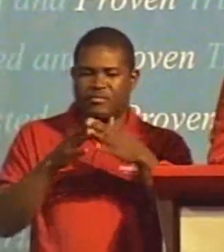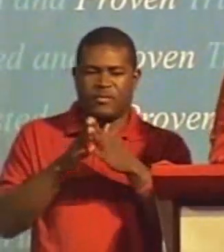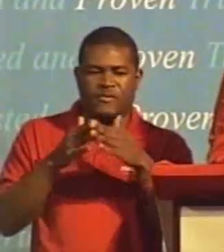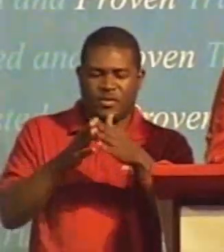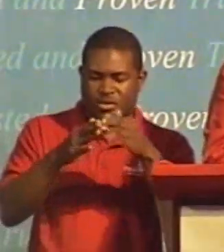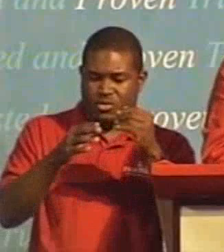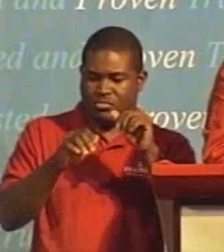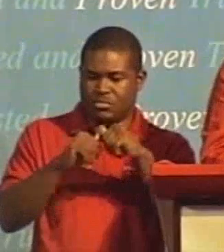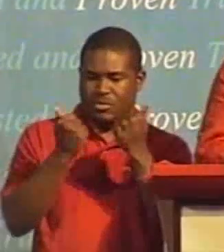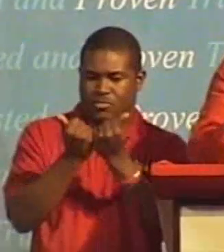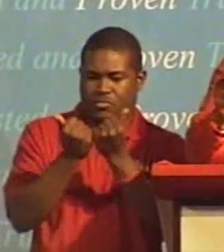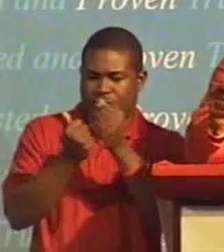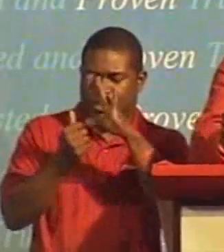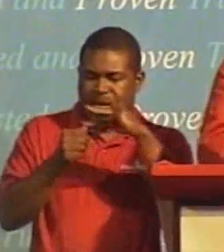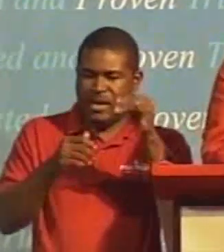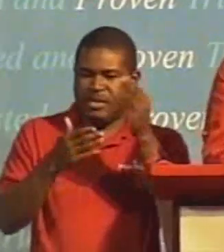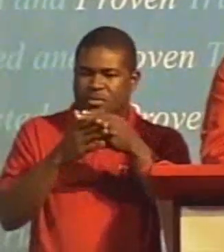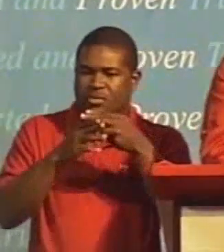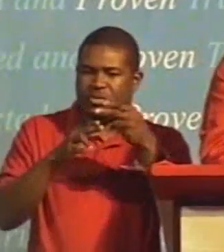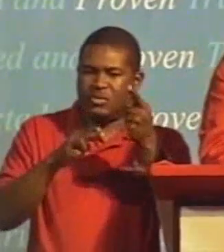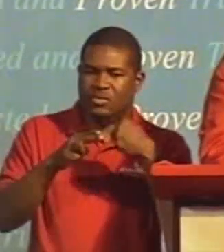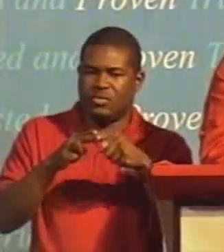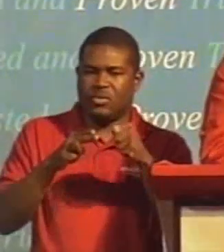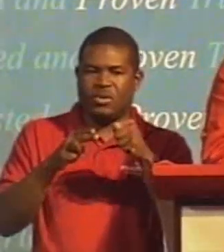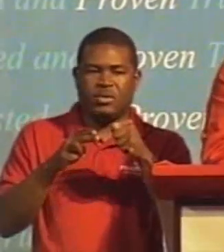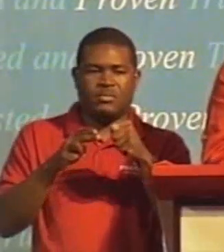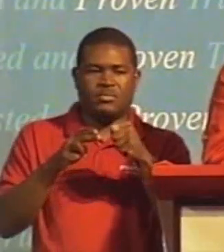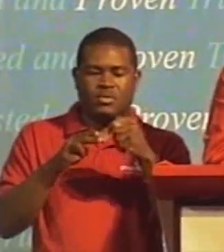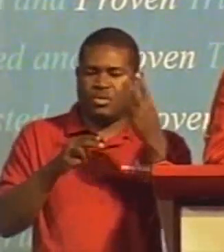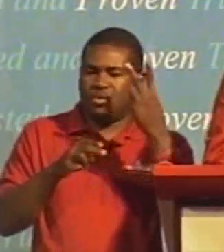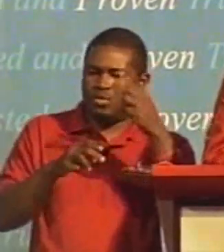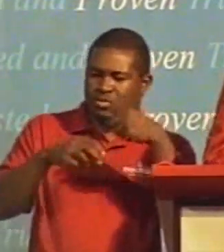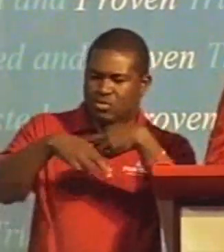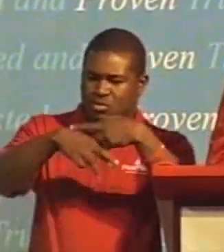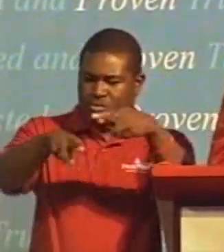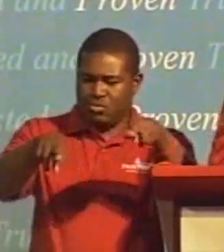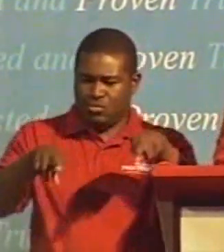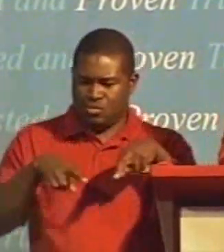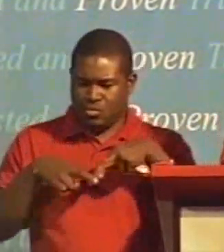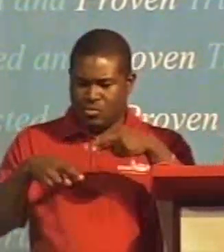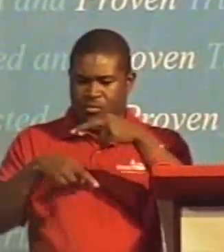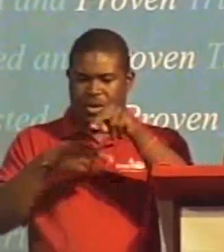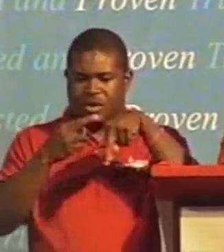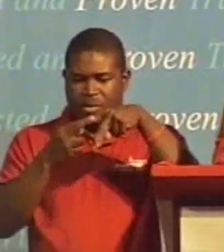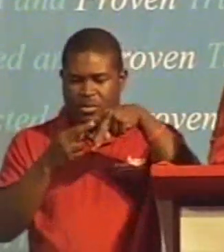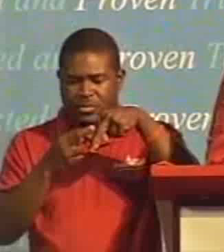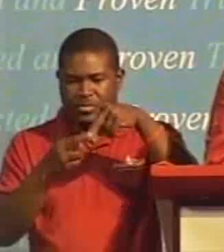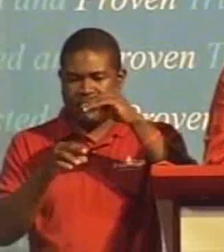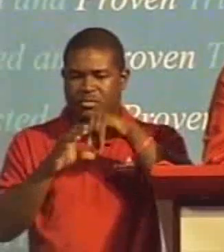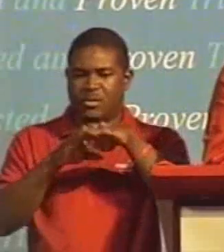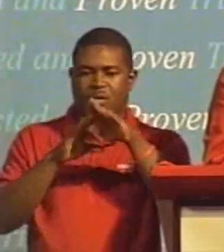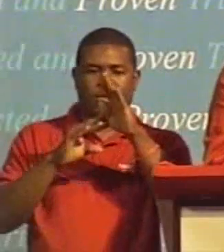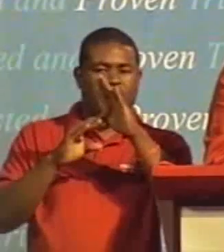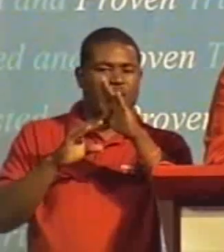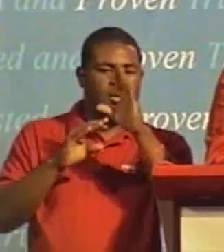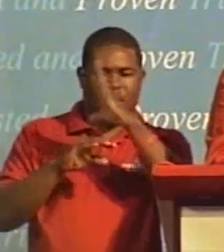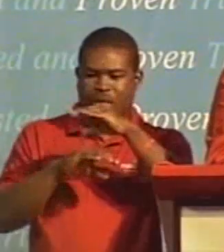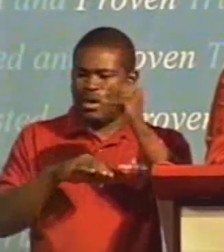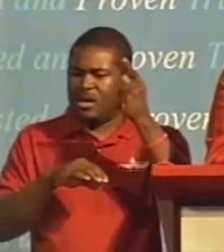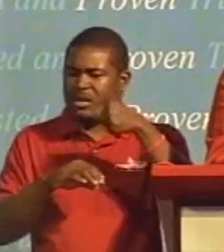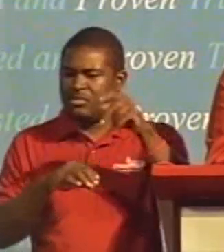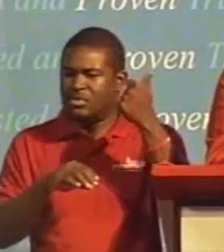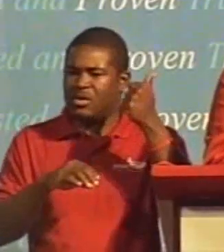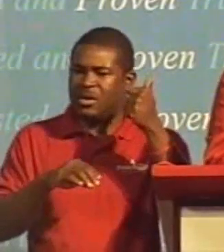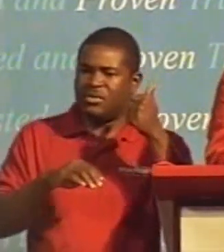construction of two roundabouts, one at the intersection of Shirley Street and Village Road, and the other at the intersection